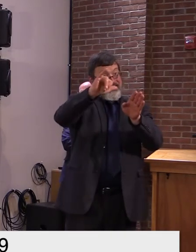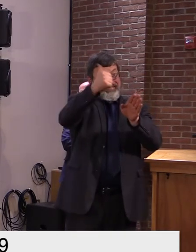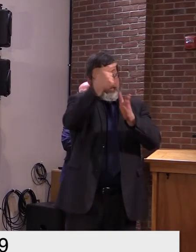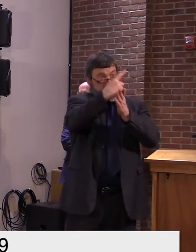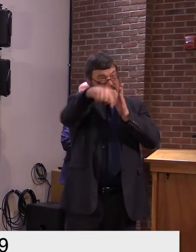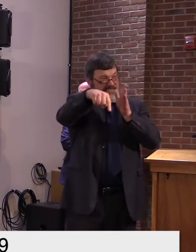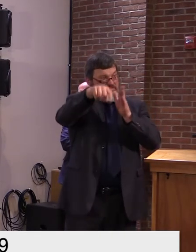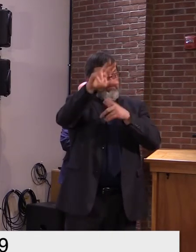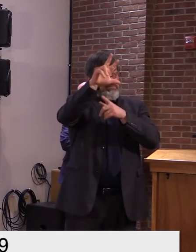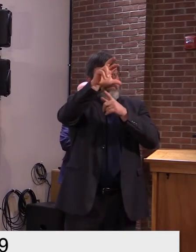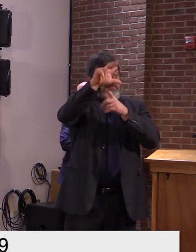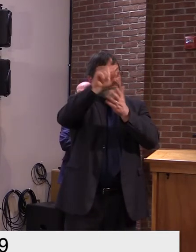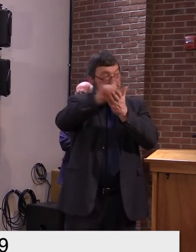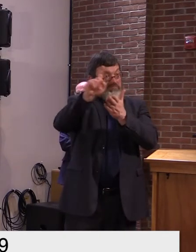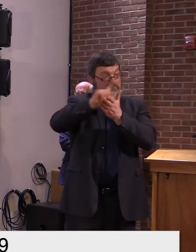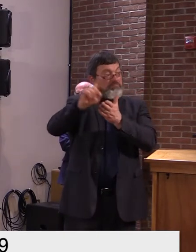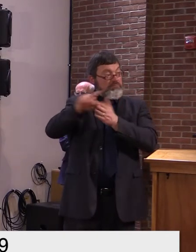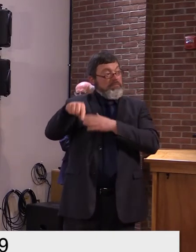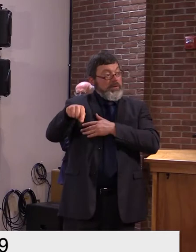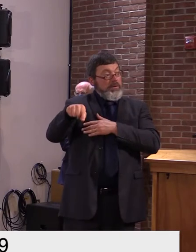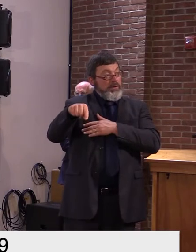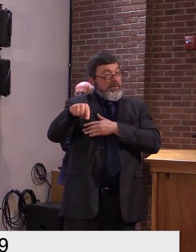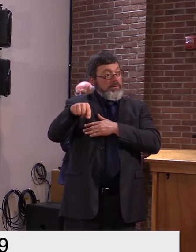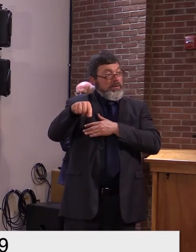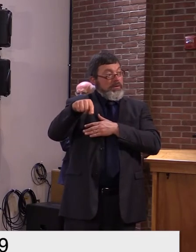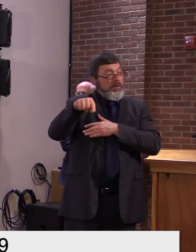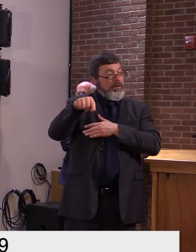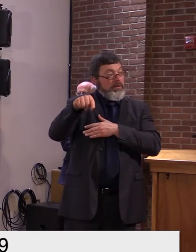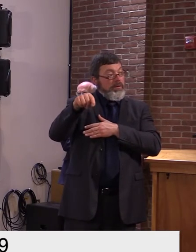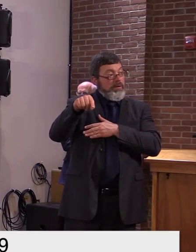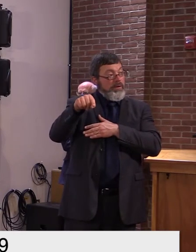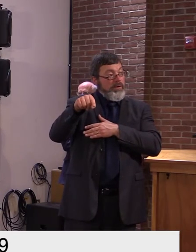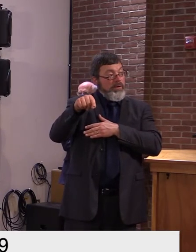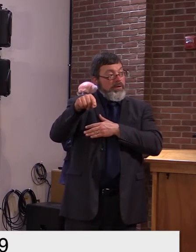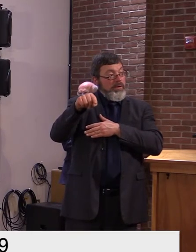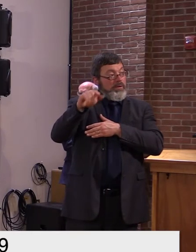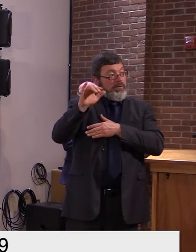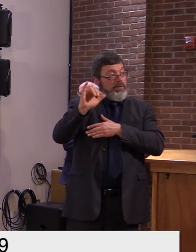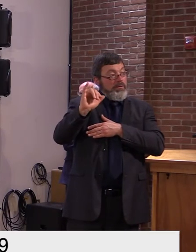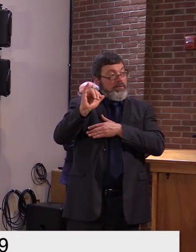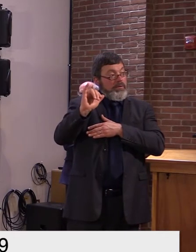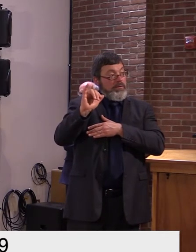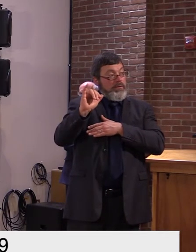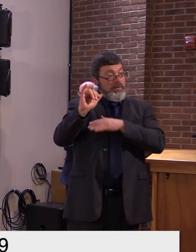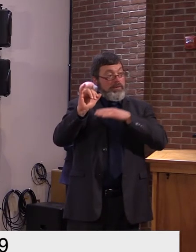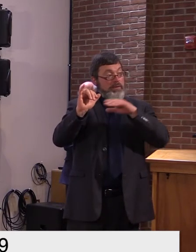supplemental benefit, the regular benefits have been extended for the 10 weeks as